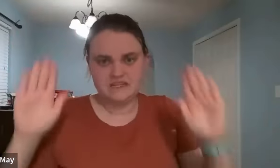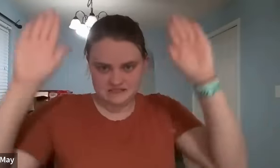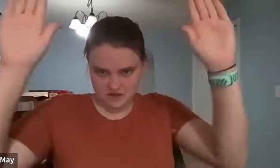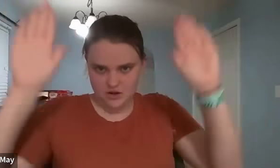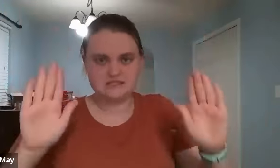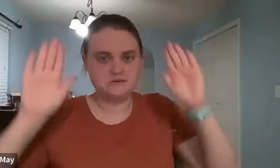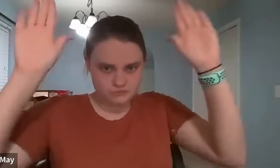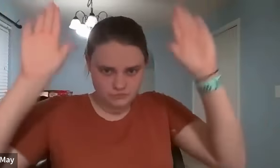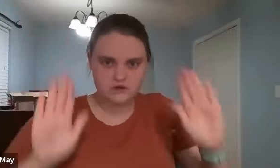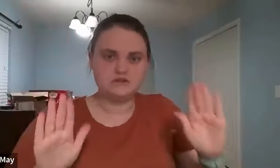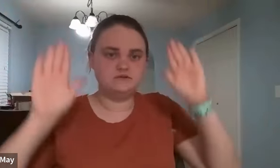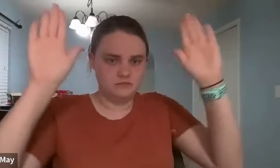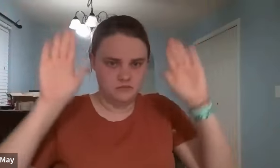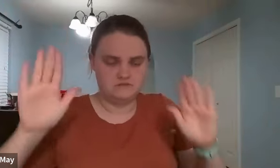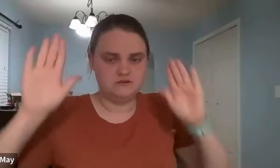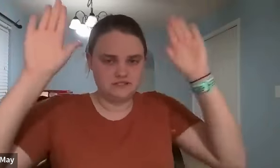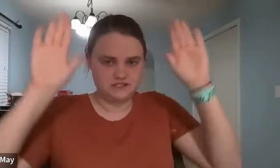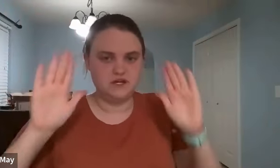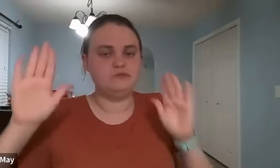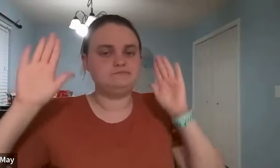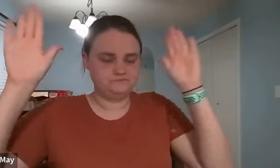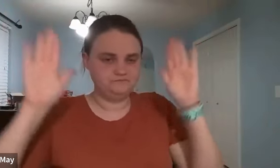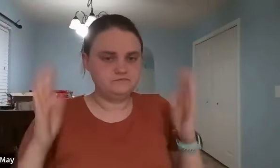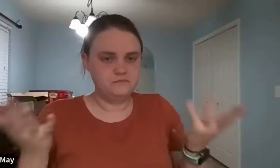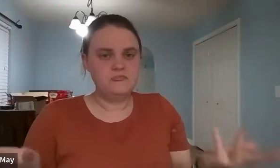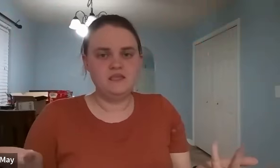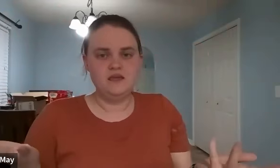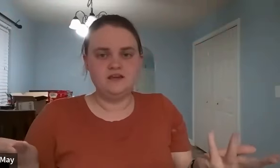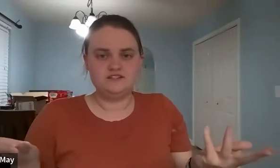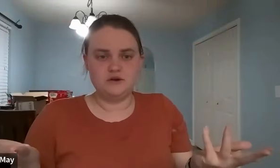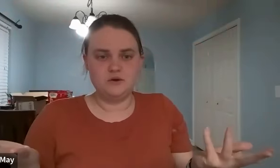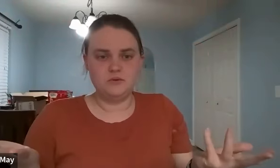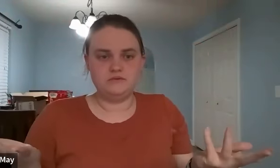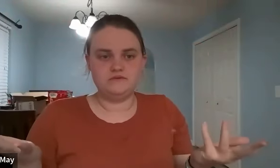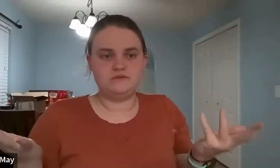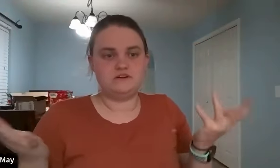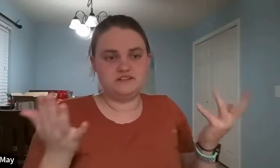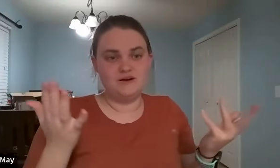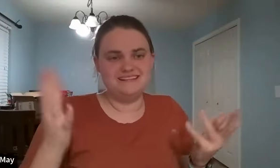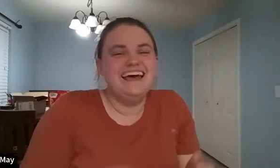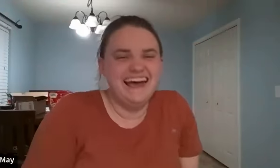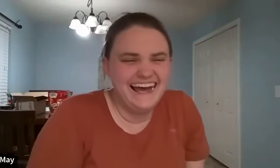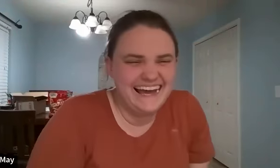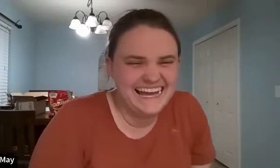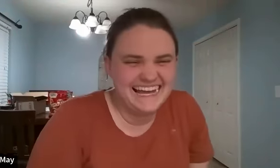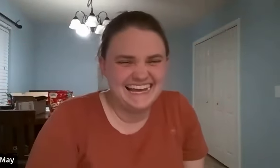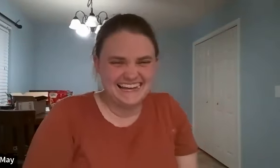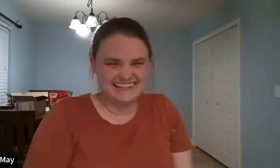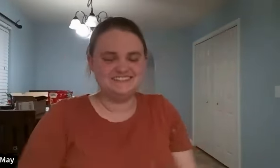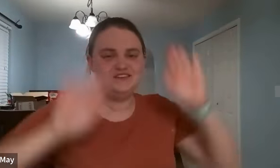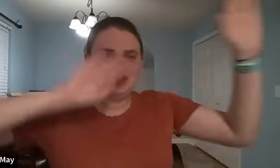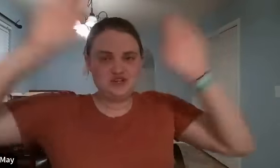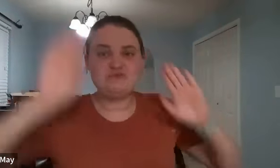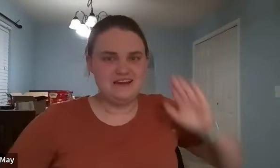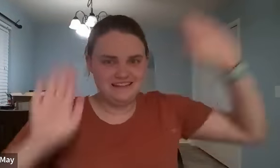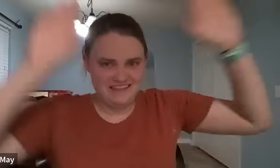This, awesome, wonderful, marvelous, you know. So there's always, you're really there.